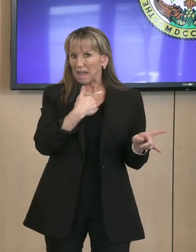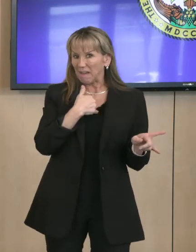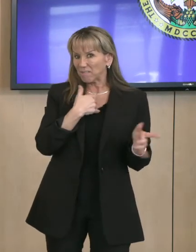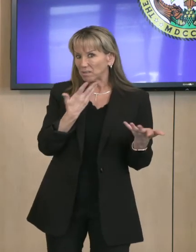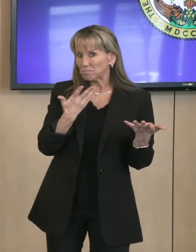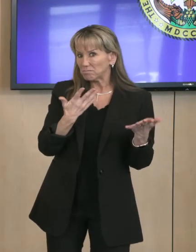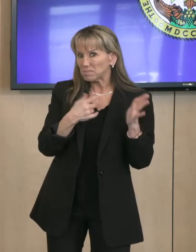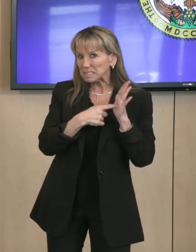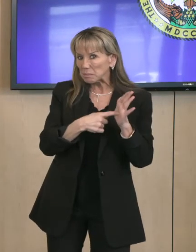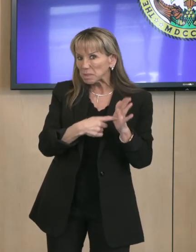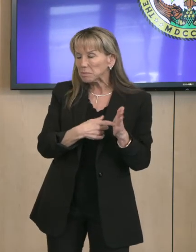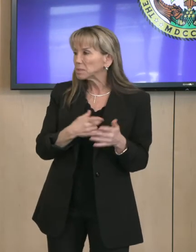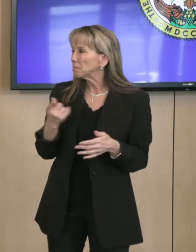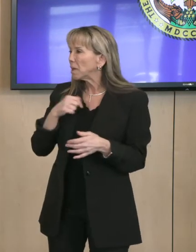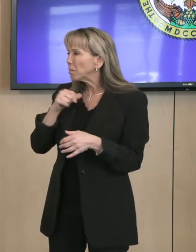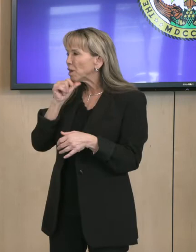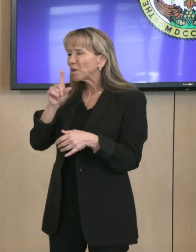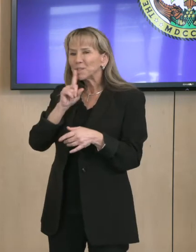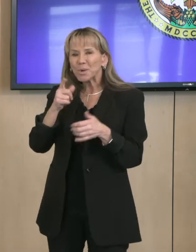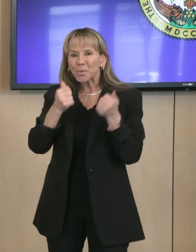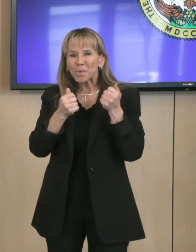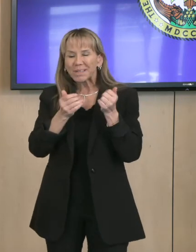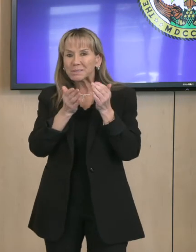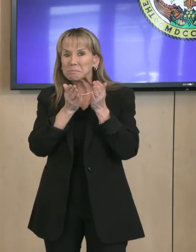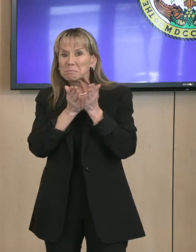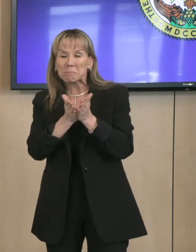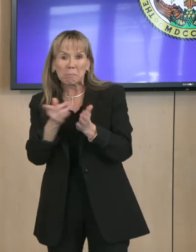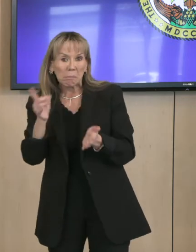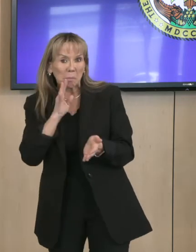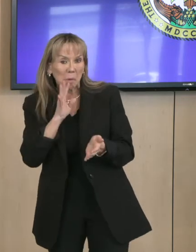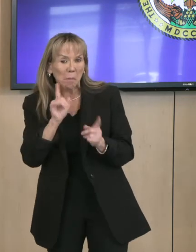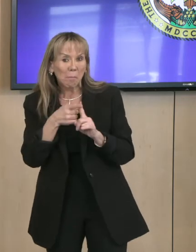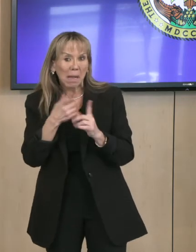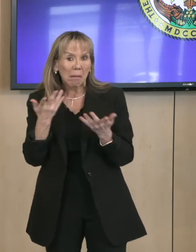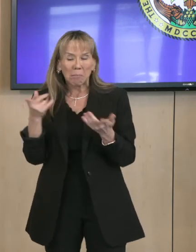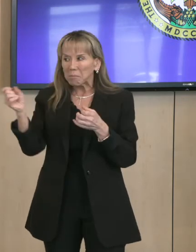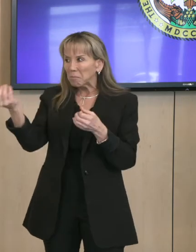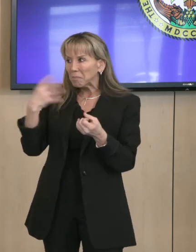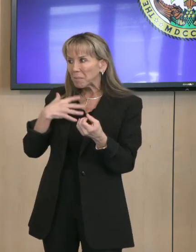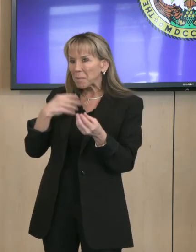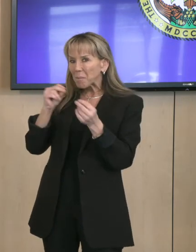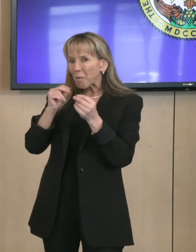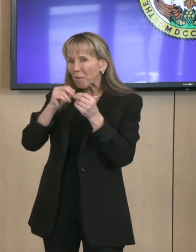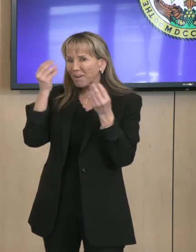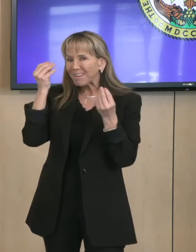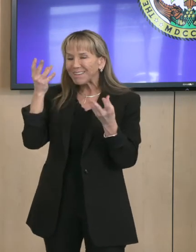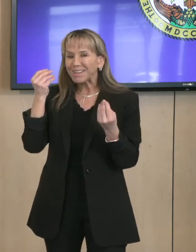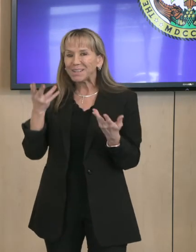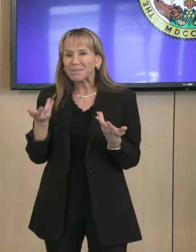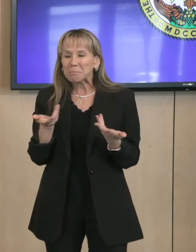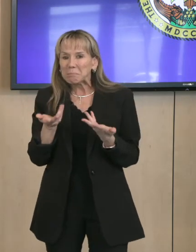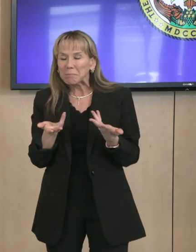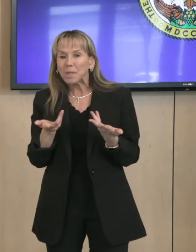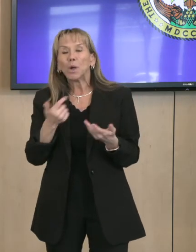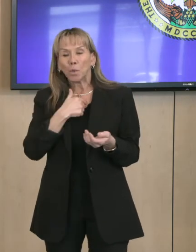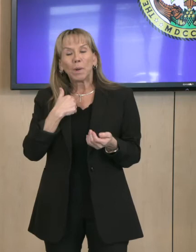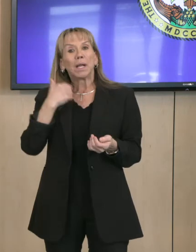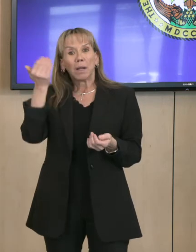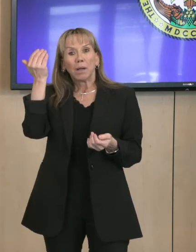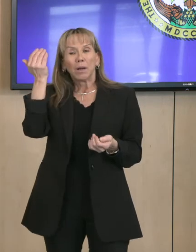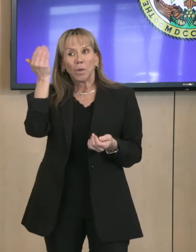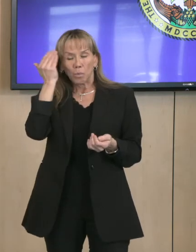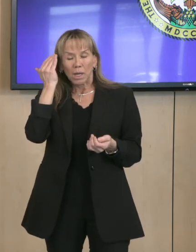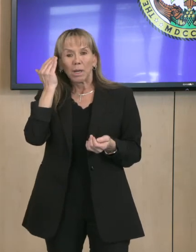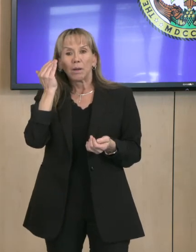ship you're talking about, and I'm not sure if you can give me some more details. Again, we are aware of